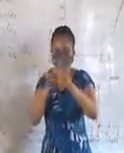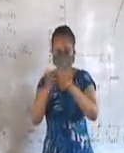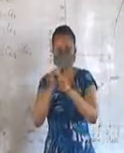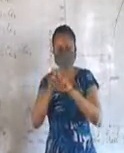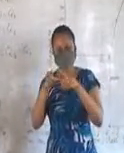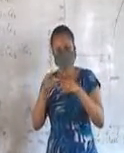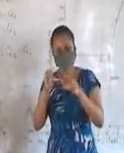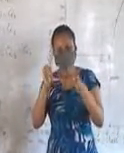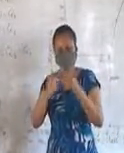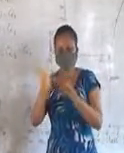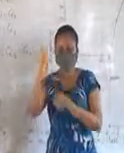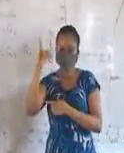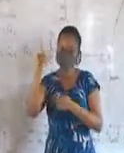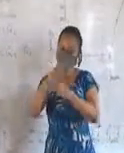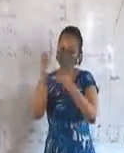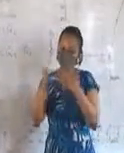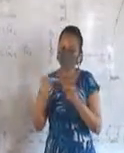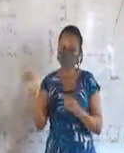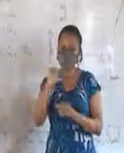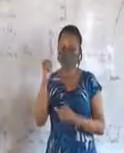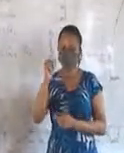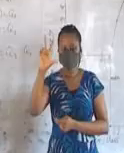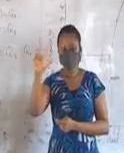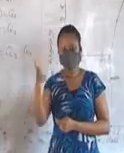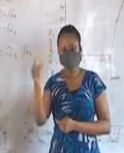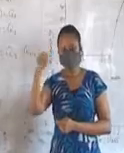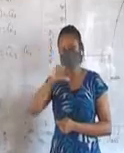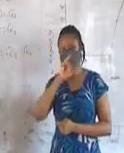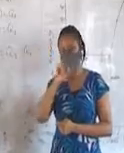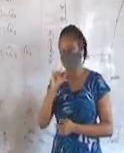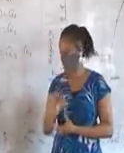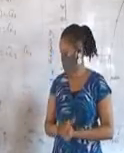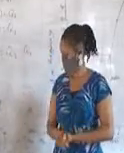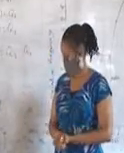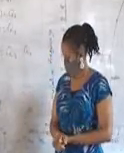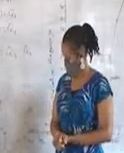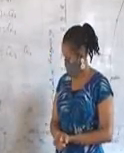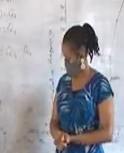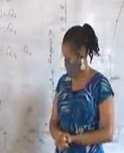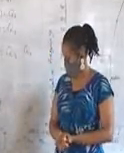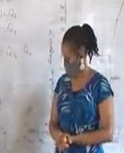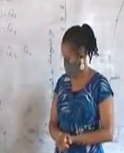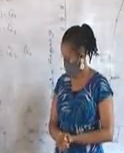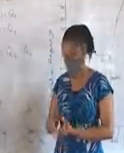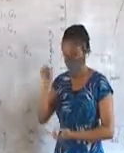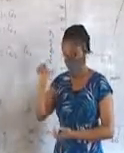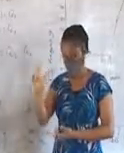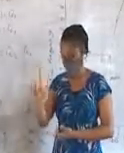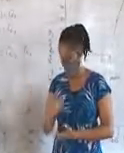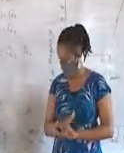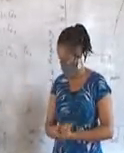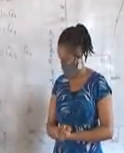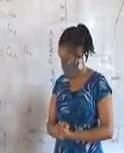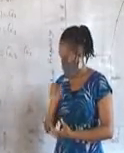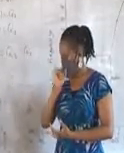third quarter is. So your Q3, that is the third quarter, will